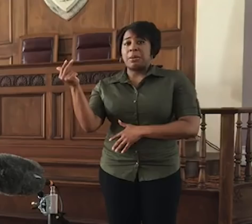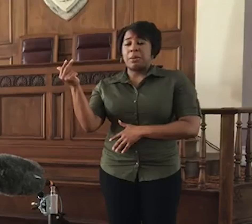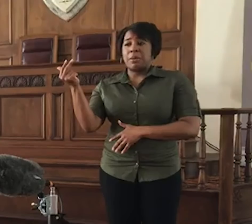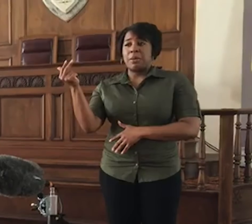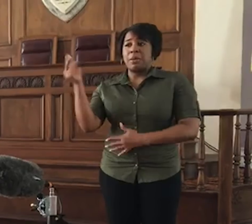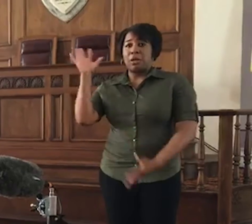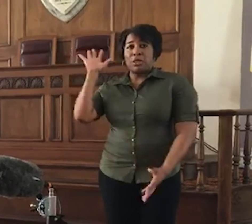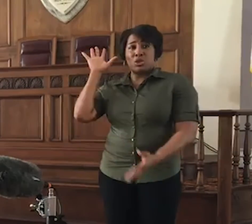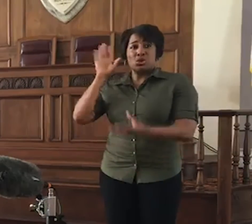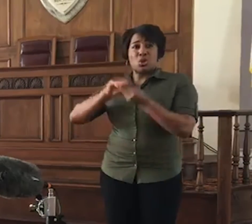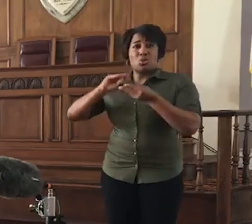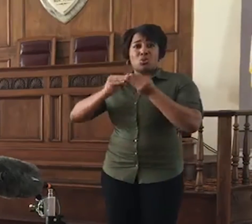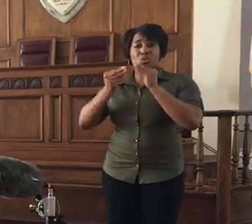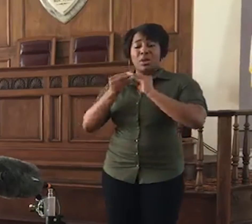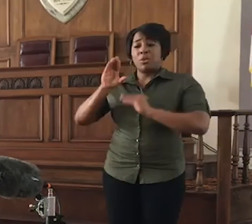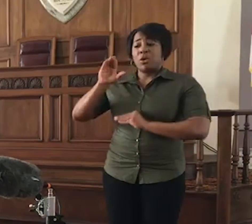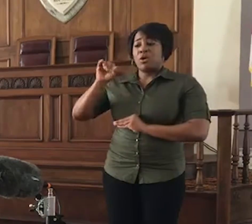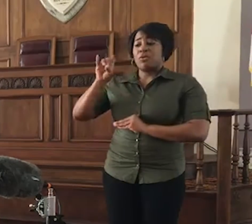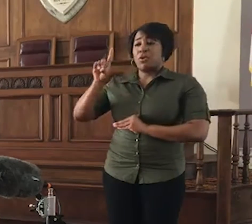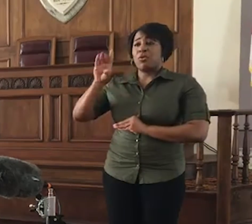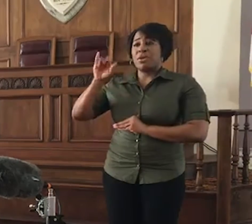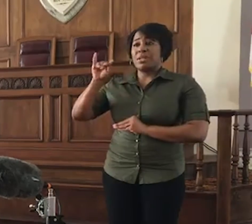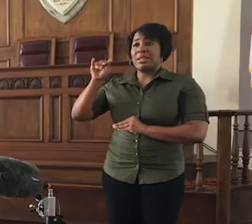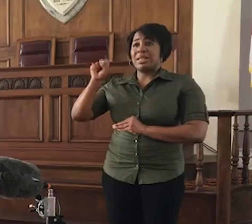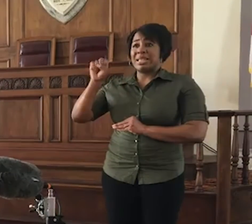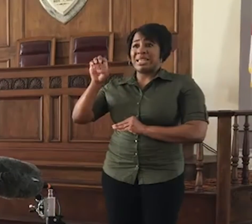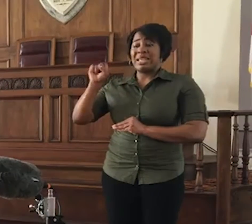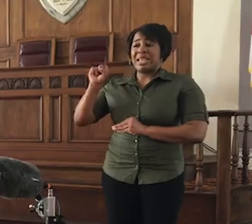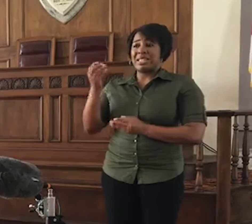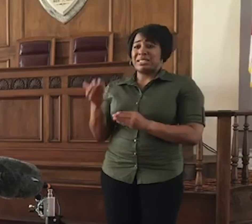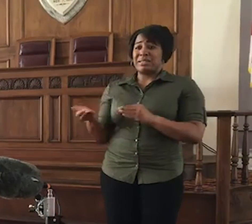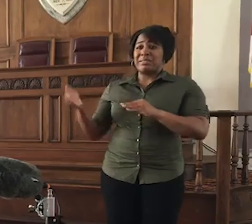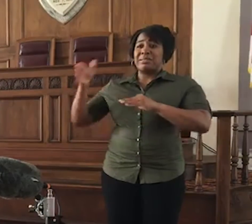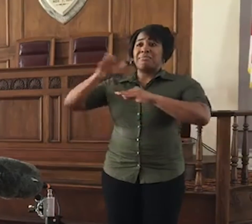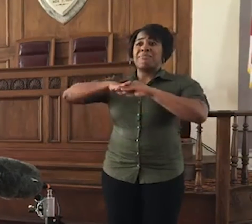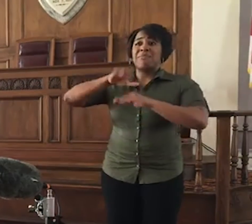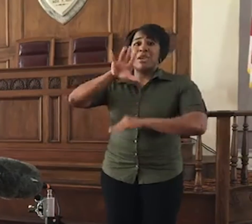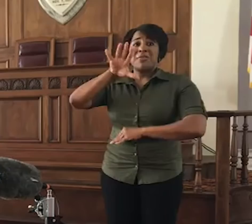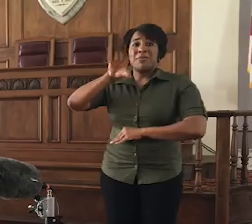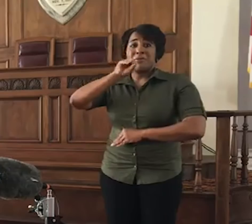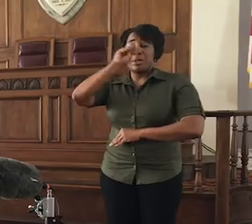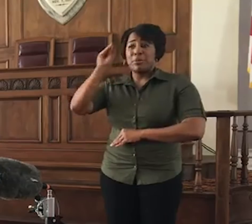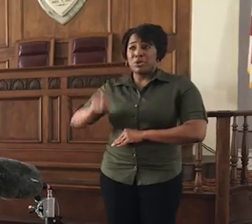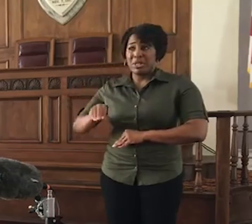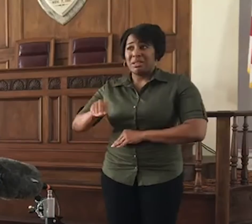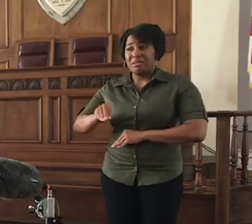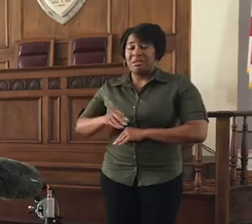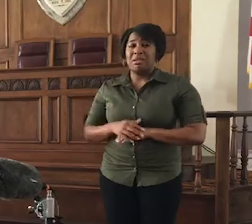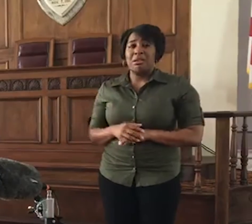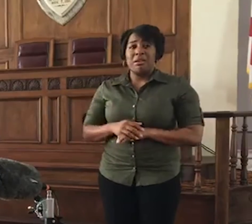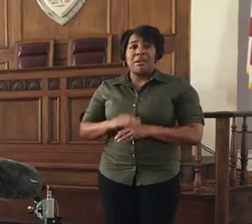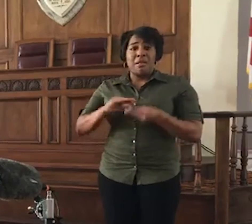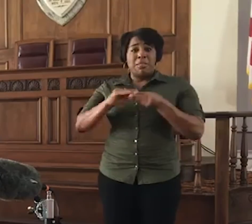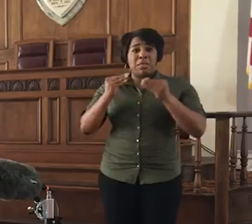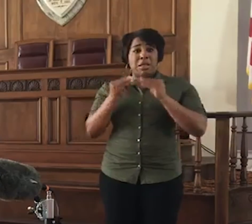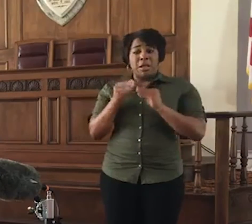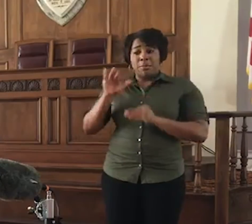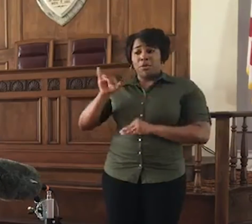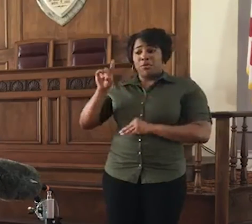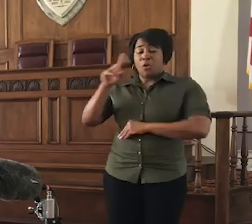the total number of COVID-19 in Alabama rose by 50%. And the number of COVID